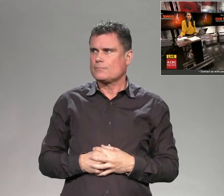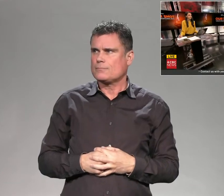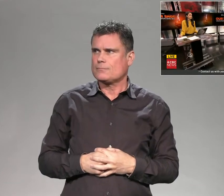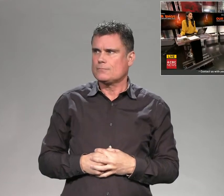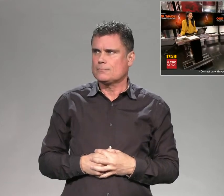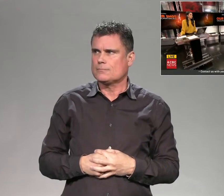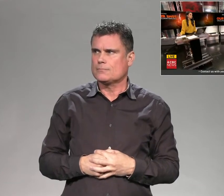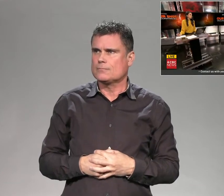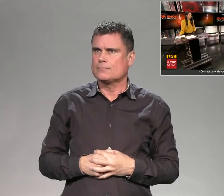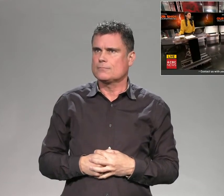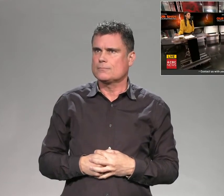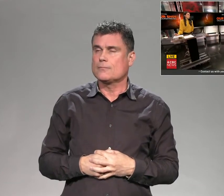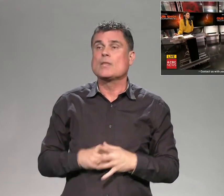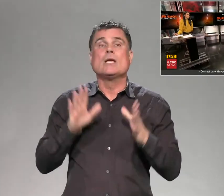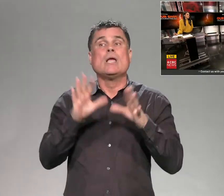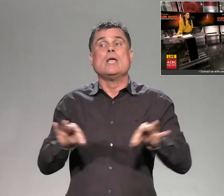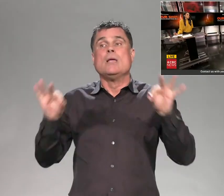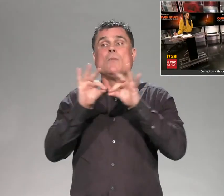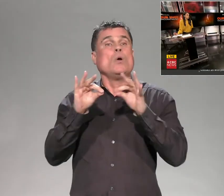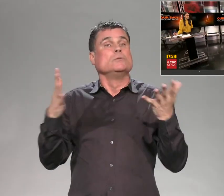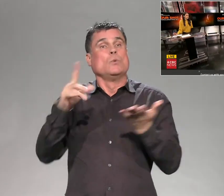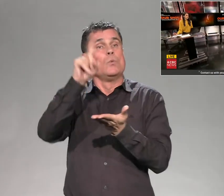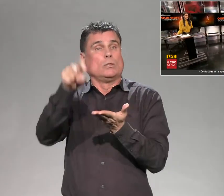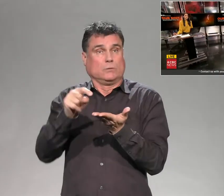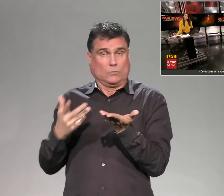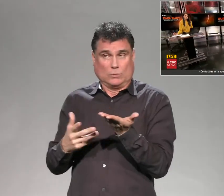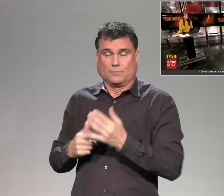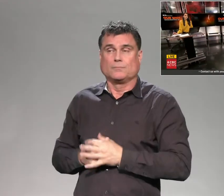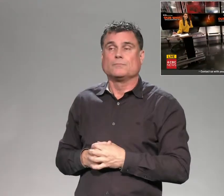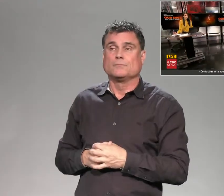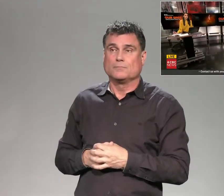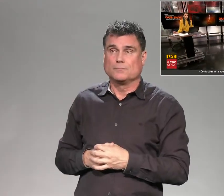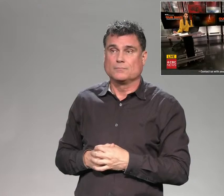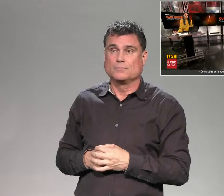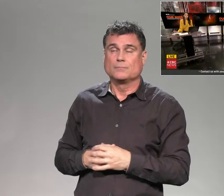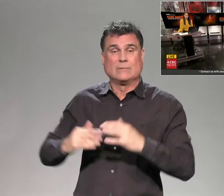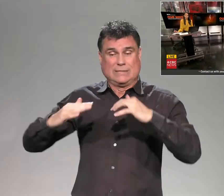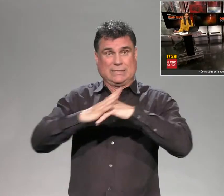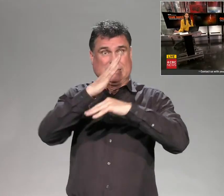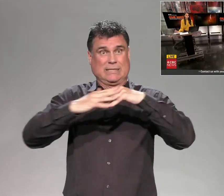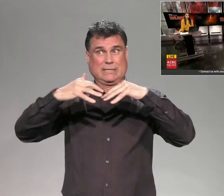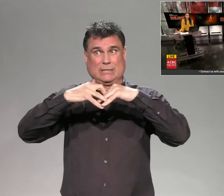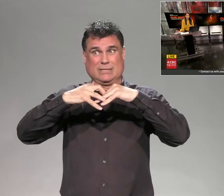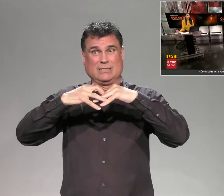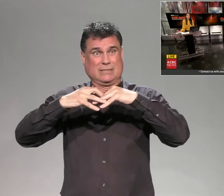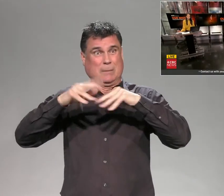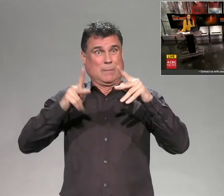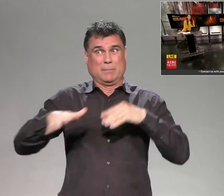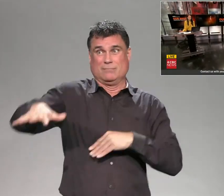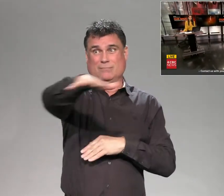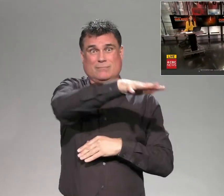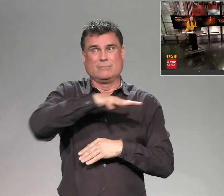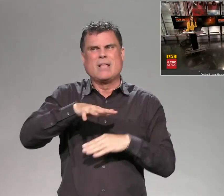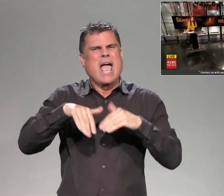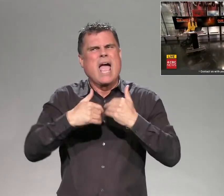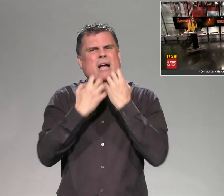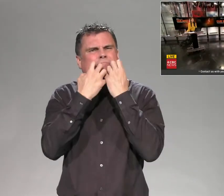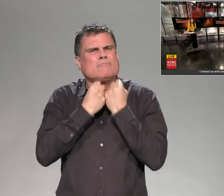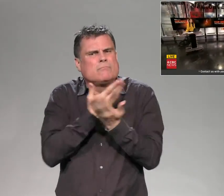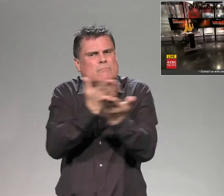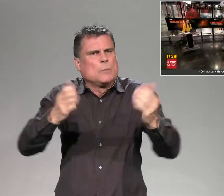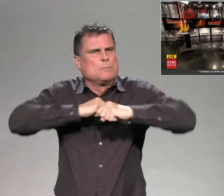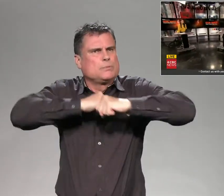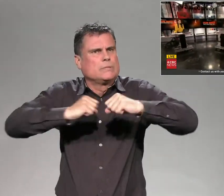key questions that has come up is how to protect our province's Indigenous people. And let's go now to a recorded question from an Indigenous